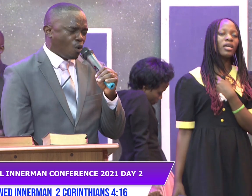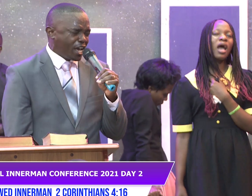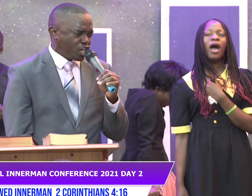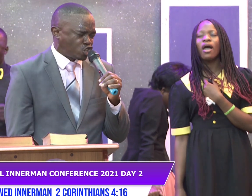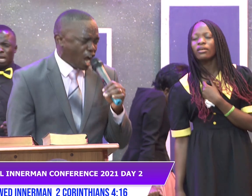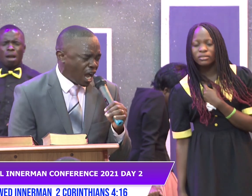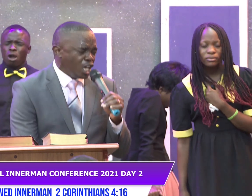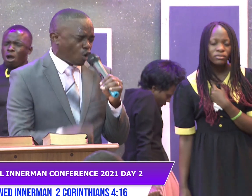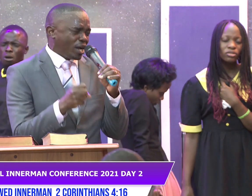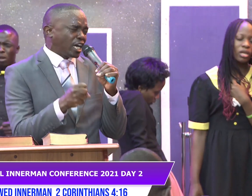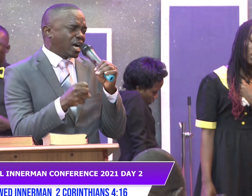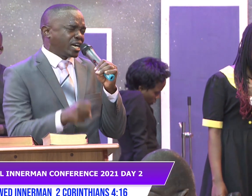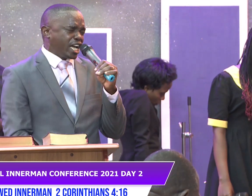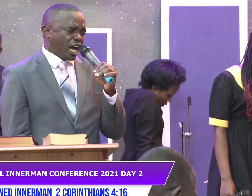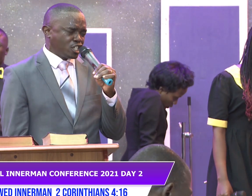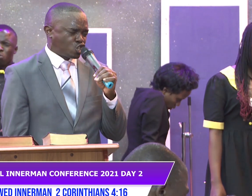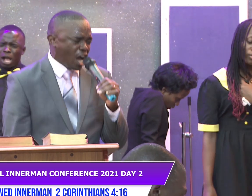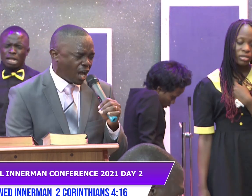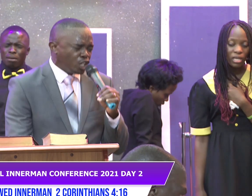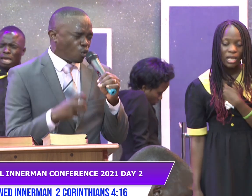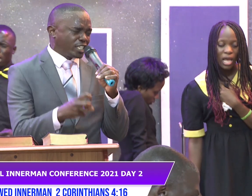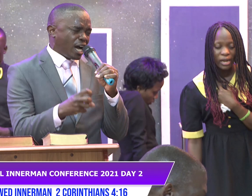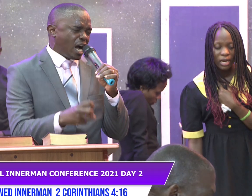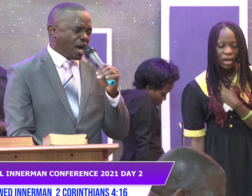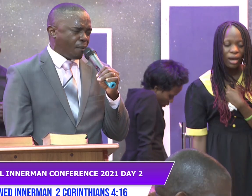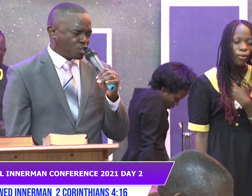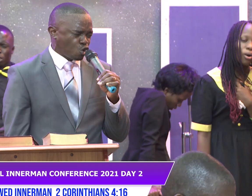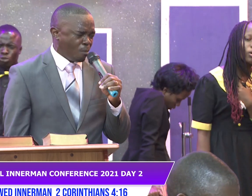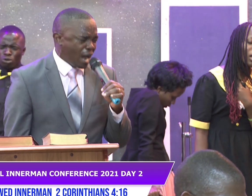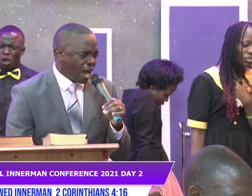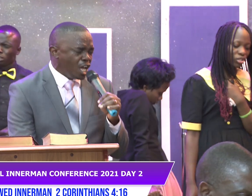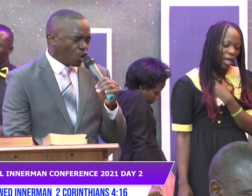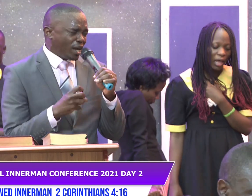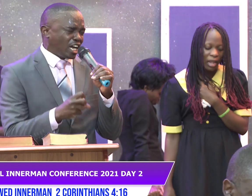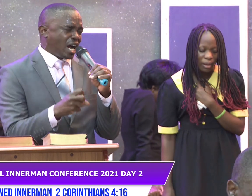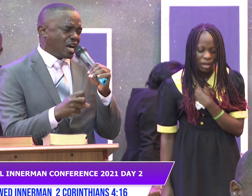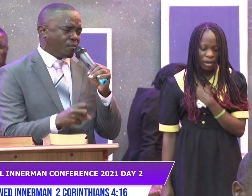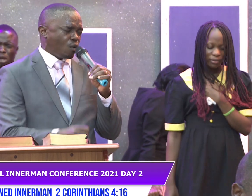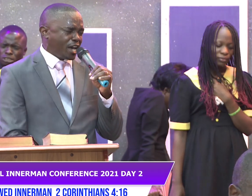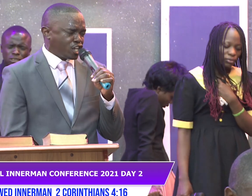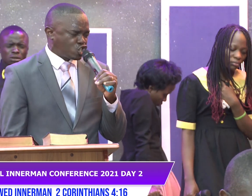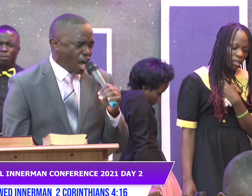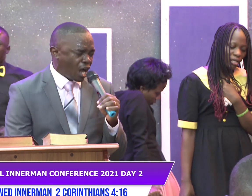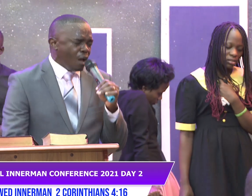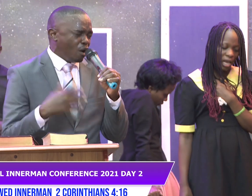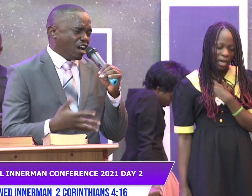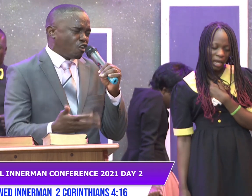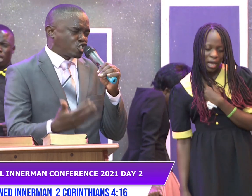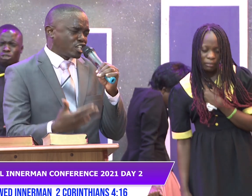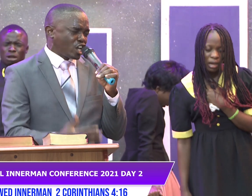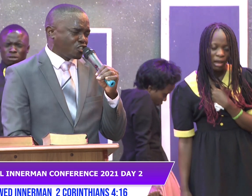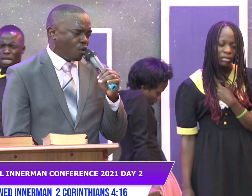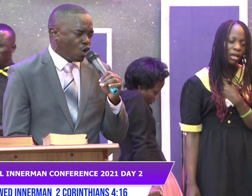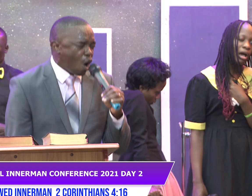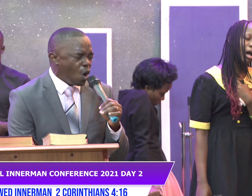tukwetaaga mu buweereza tukwetaaga ng'ekkanisa tukwetaaga ng'abasumba tukwetaaga ng'abaweereza mu